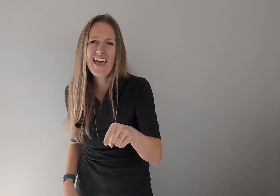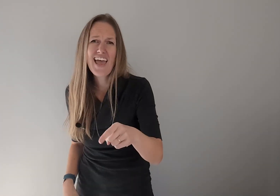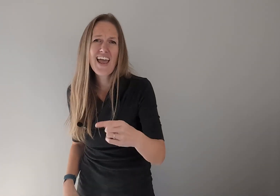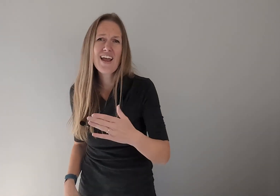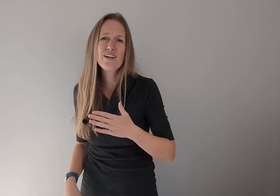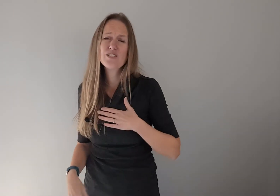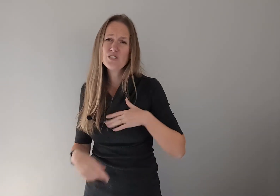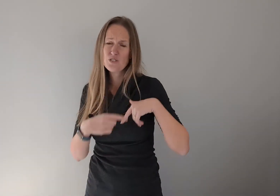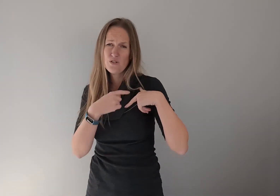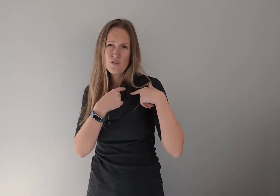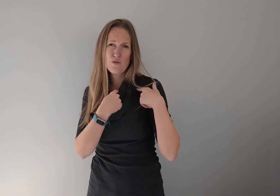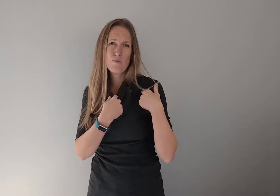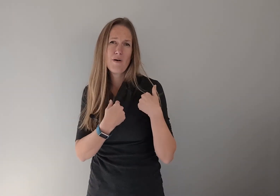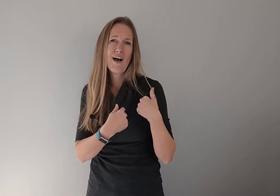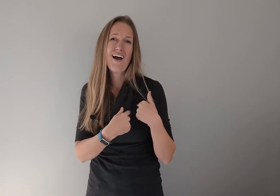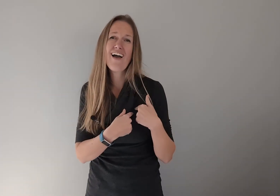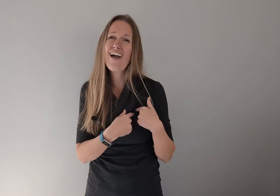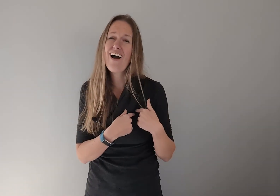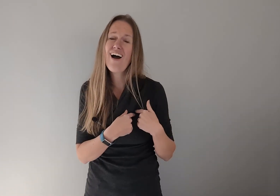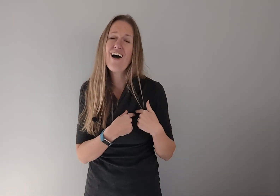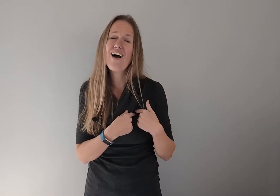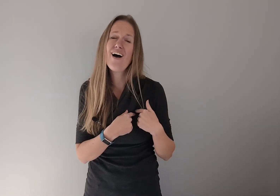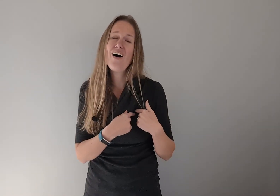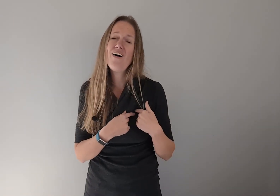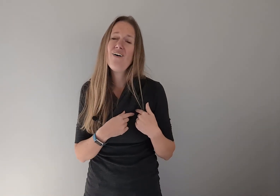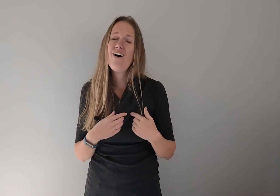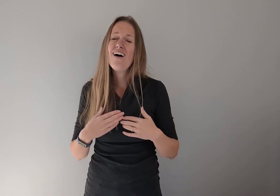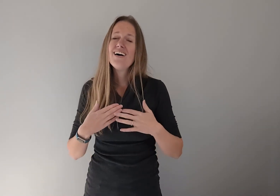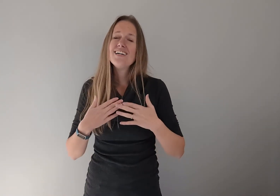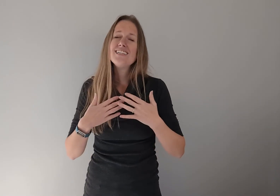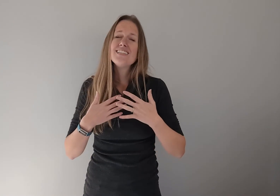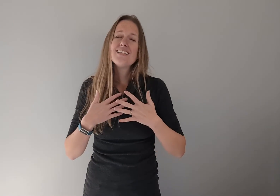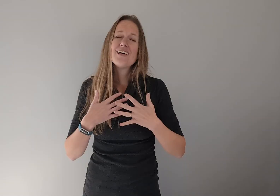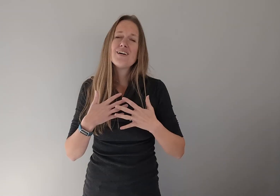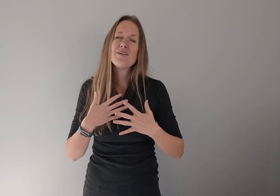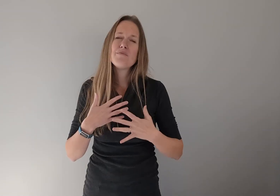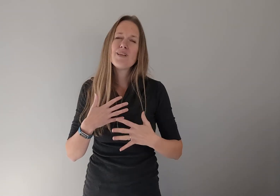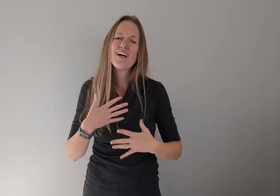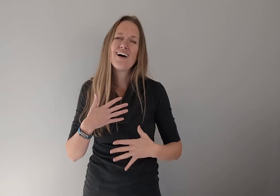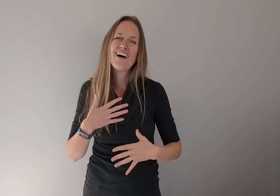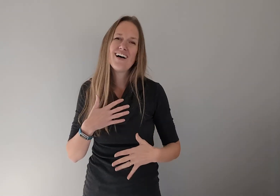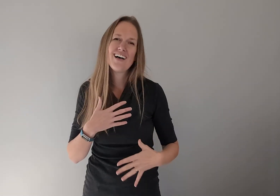There to my heart was the blood